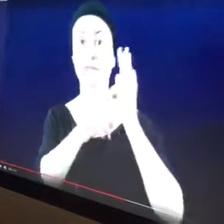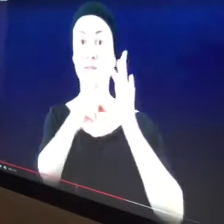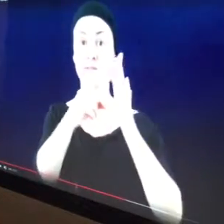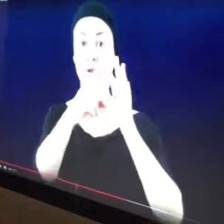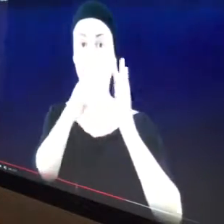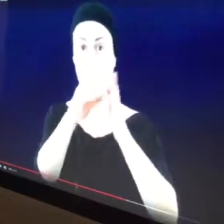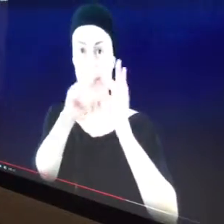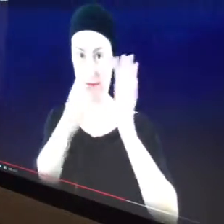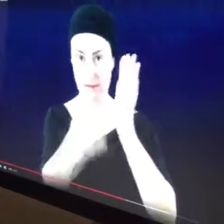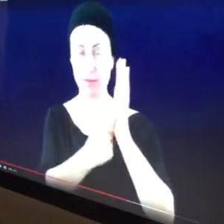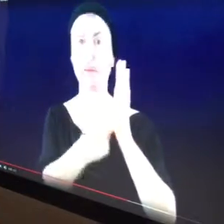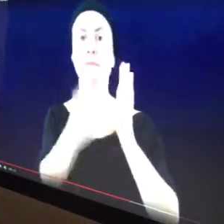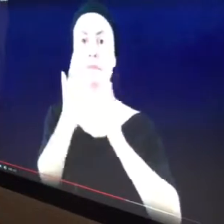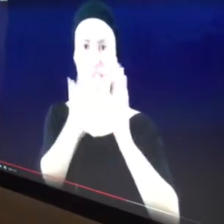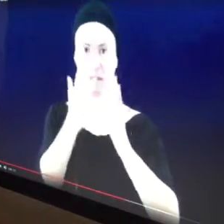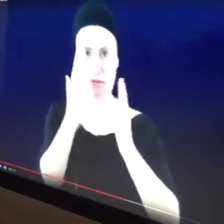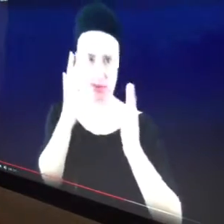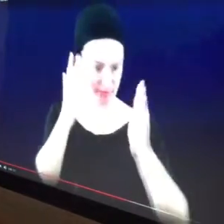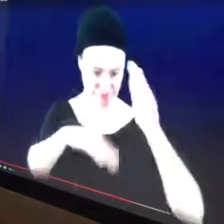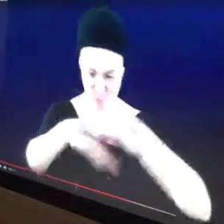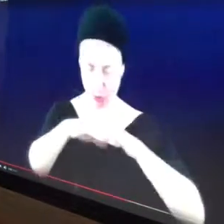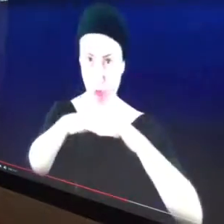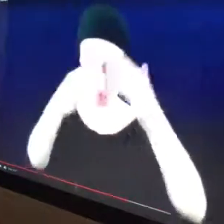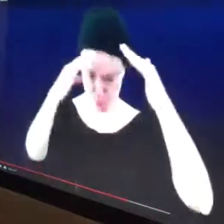The second type of topographic space is referred to as viewer space.